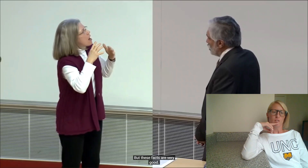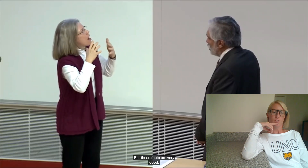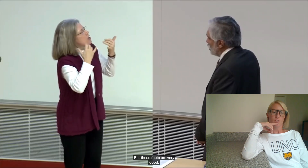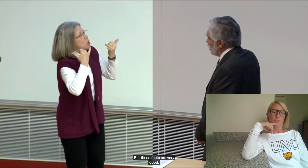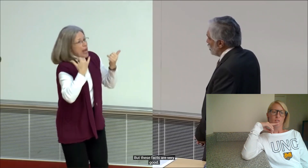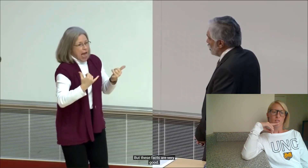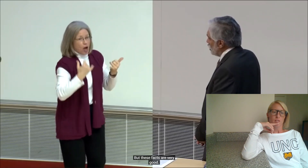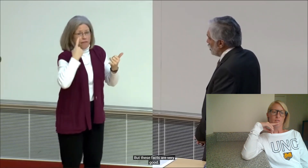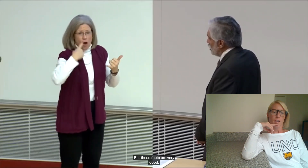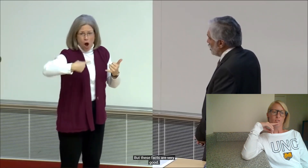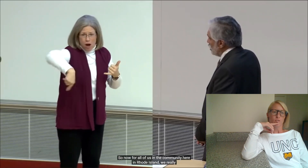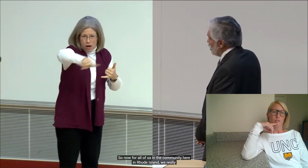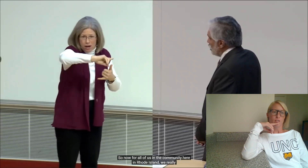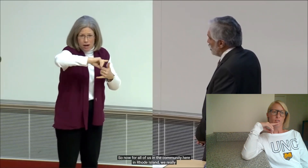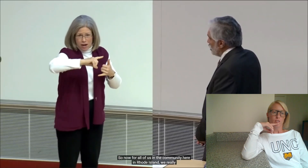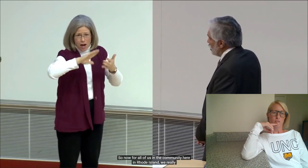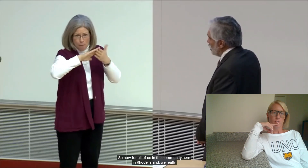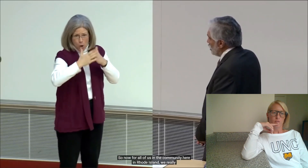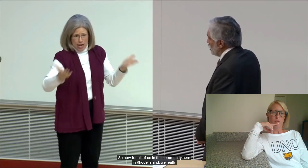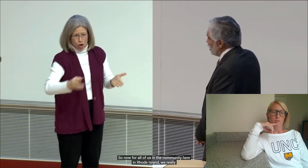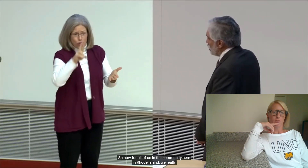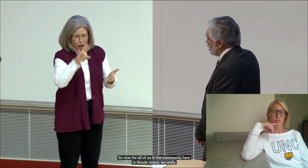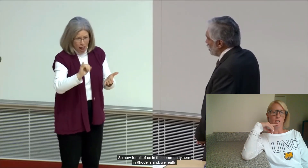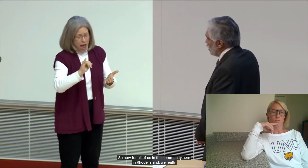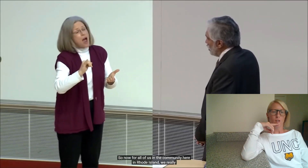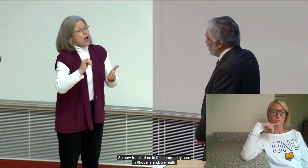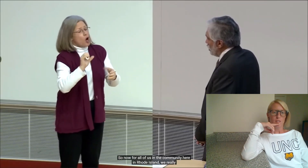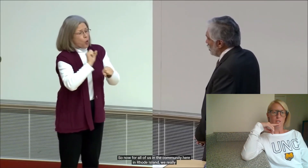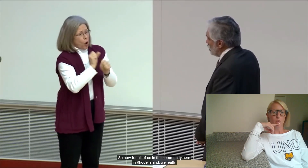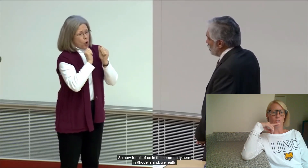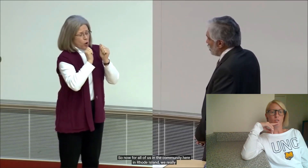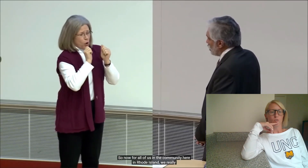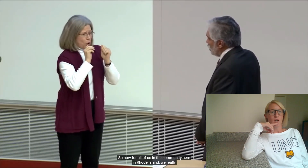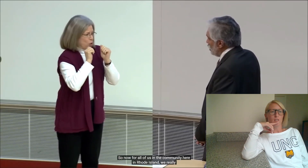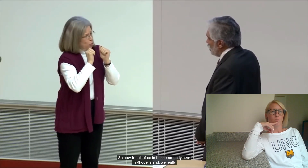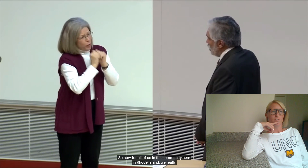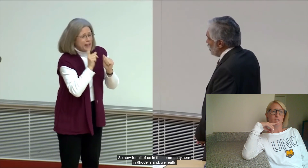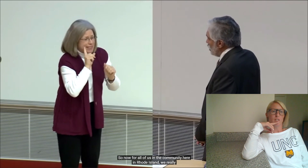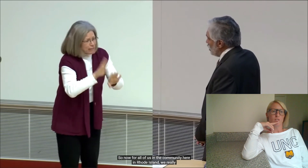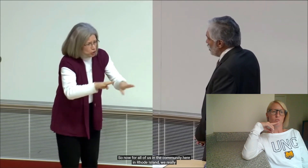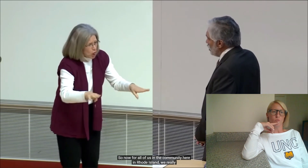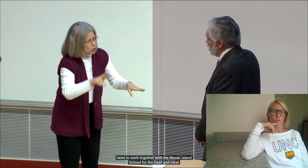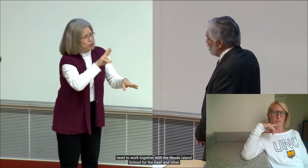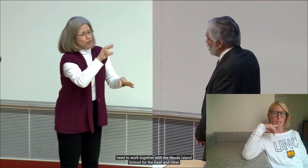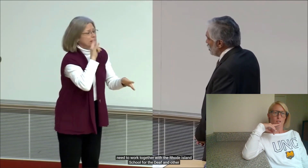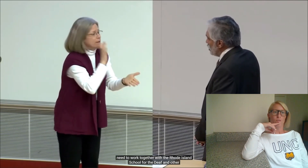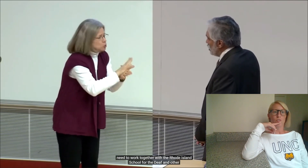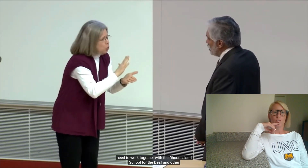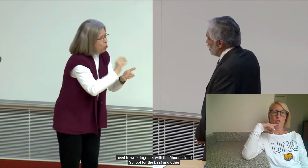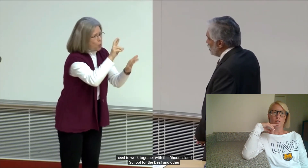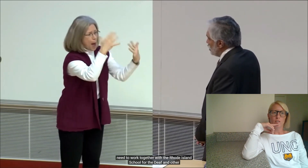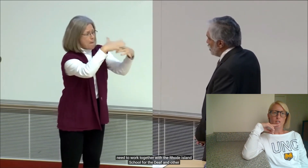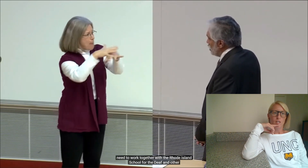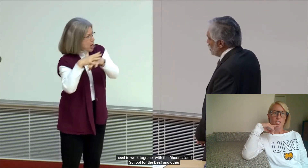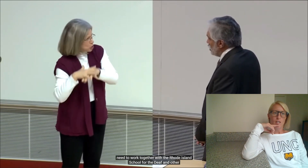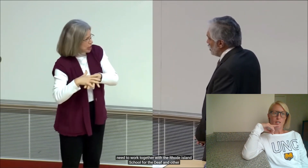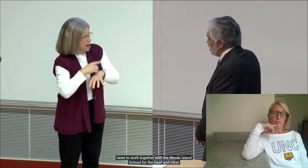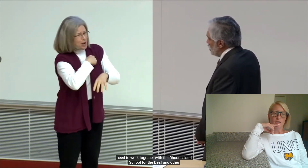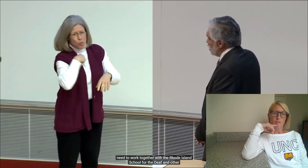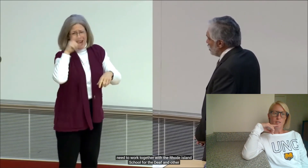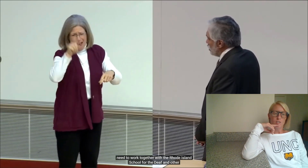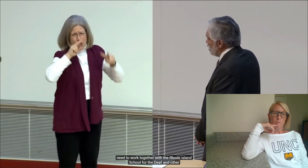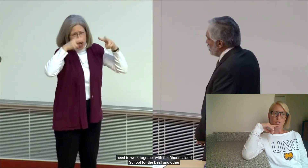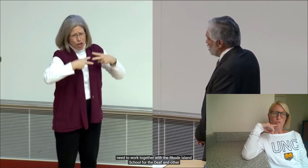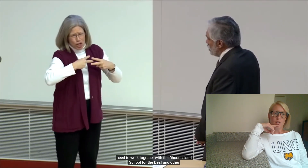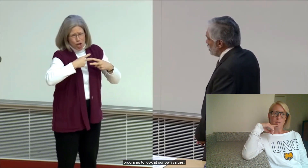good. So now, for all of us in the community here in Rhode Island, we really need to work together with the Rhode Island